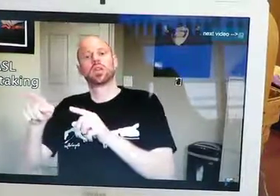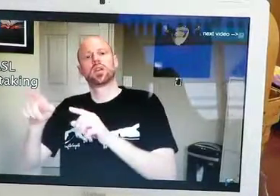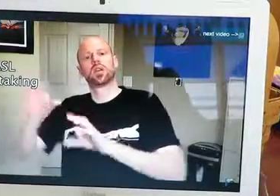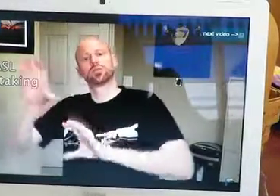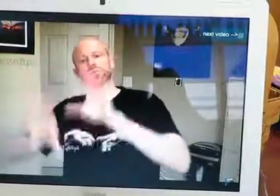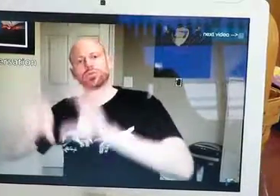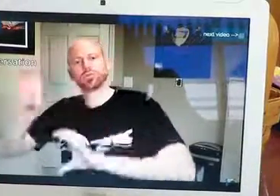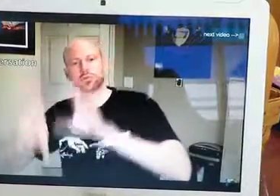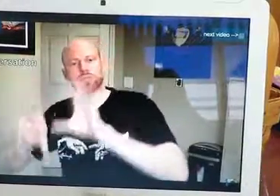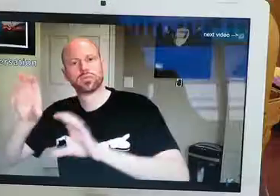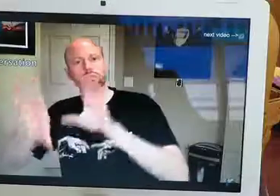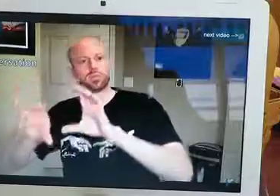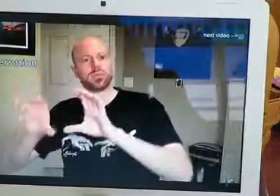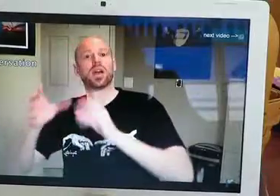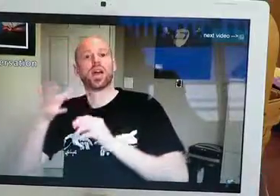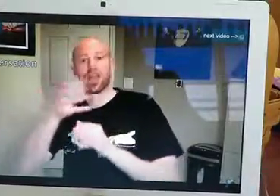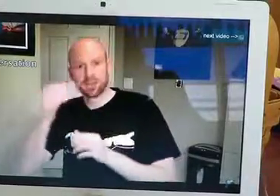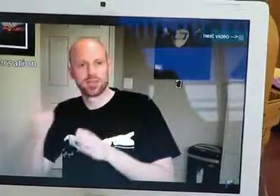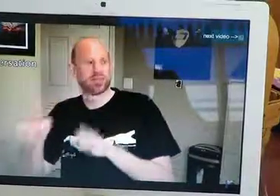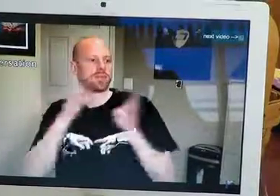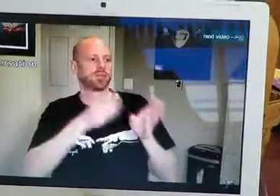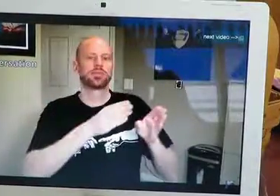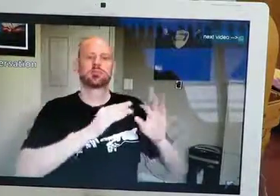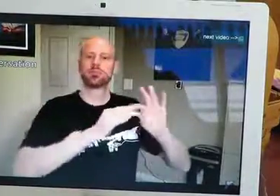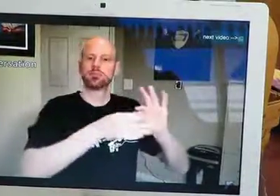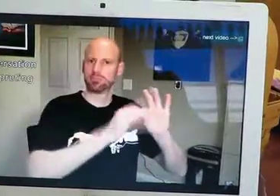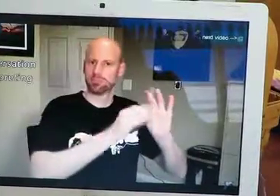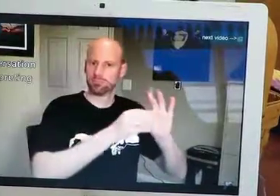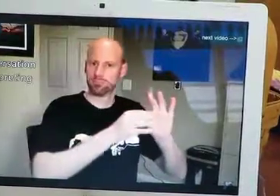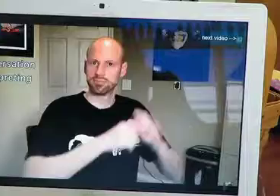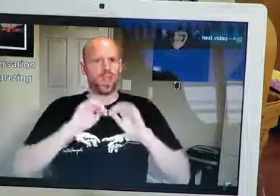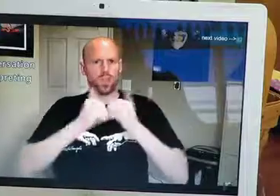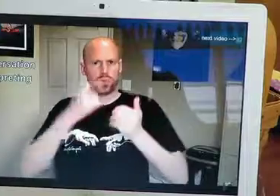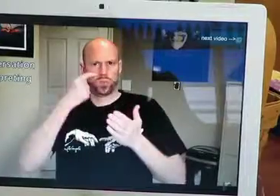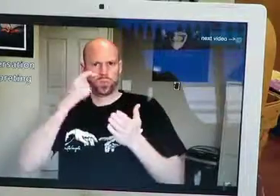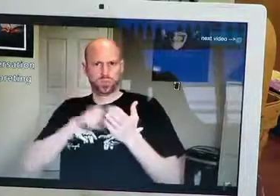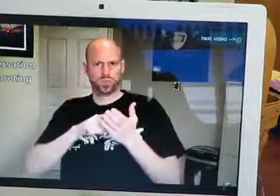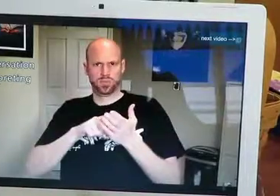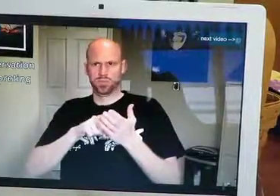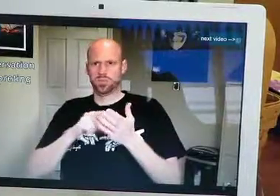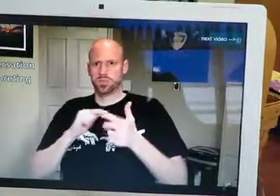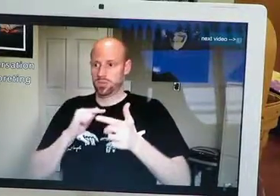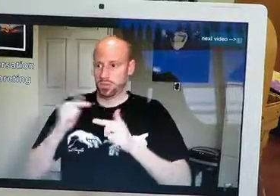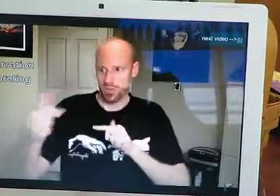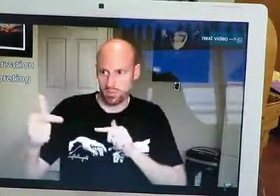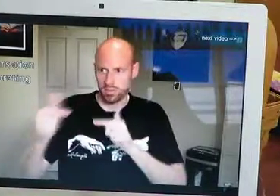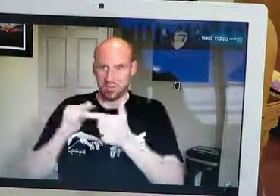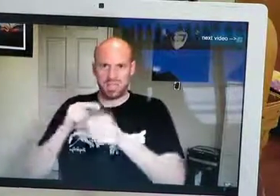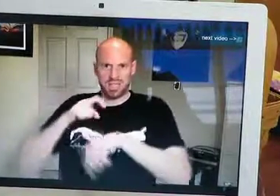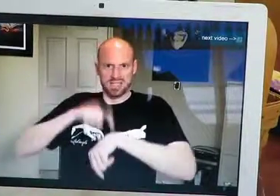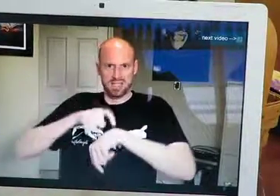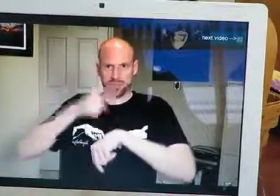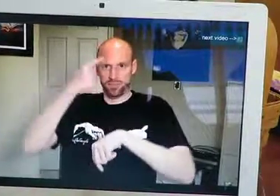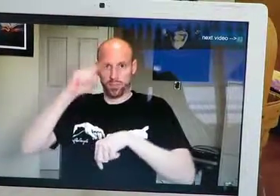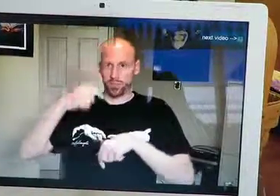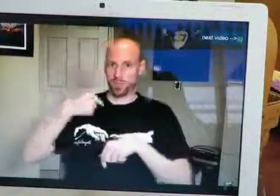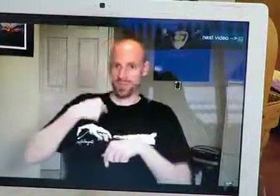different avenues that you can do. You can do the conversational way or you can do the interpreting way. Have you noticed